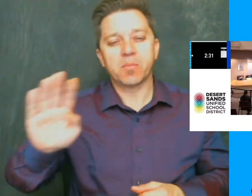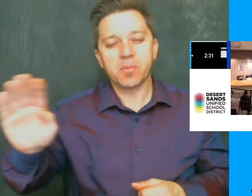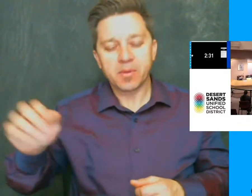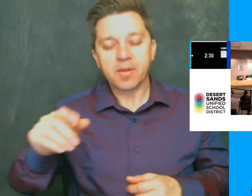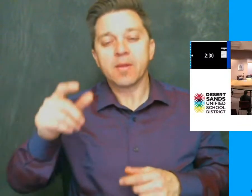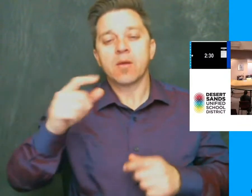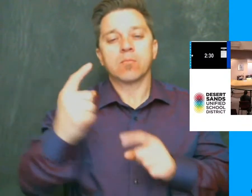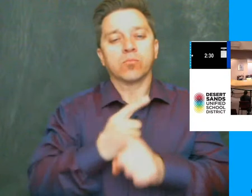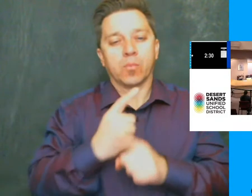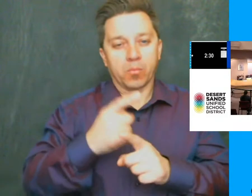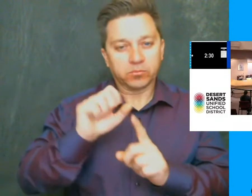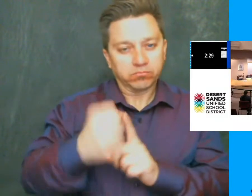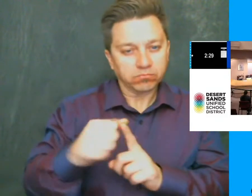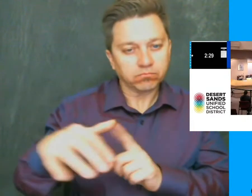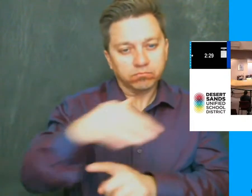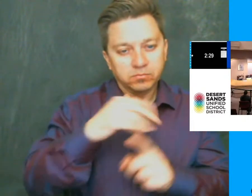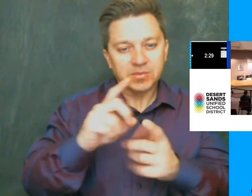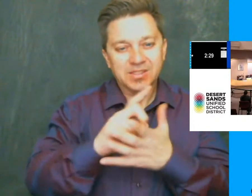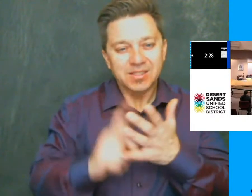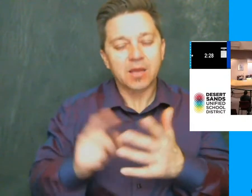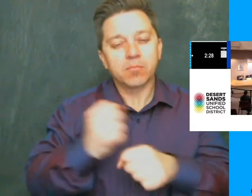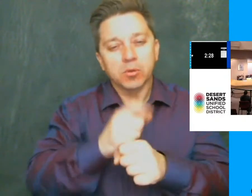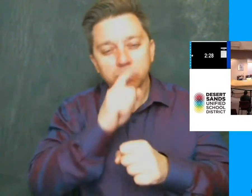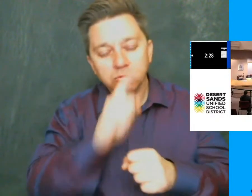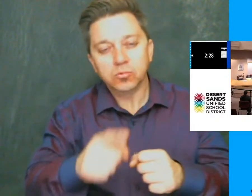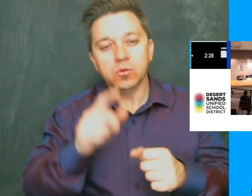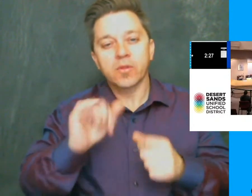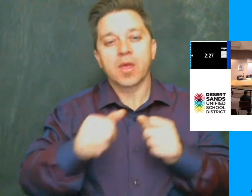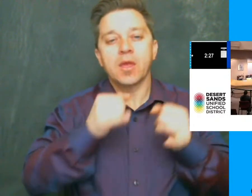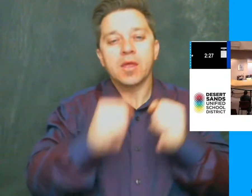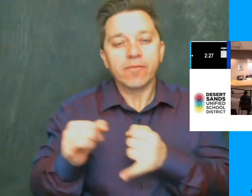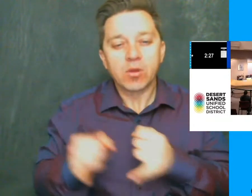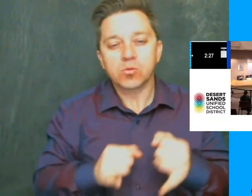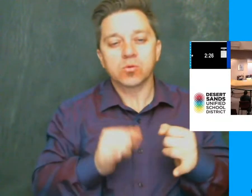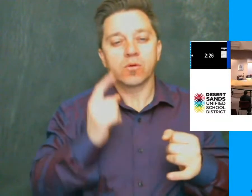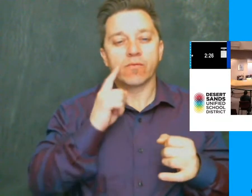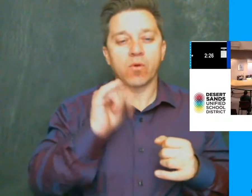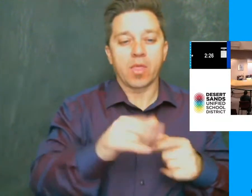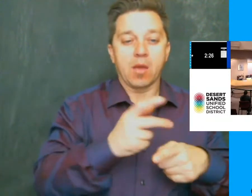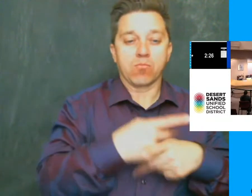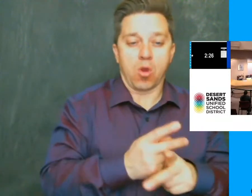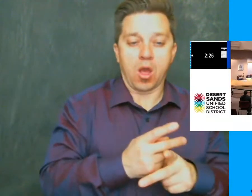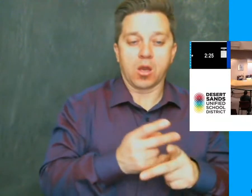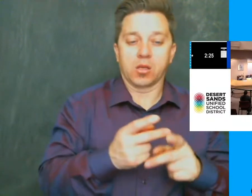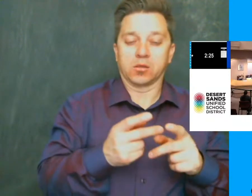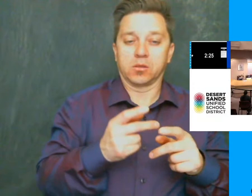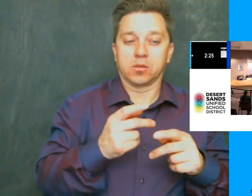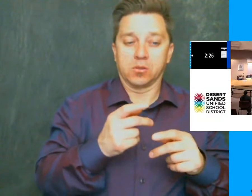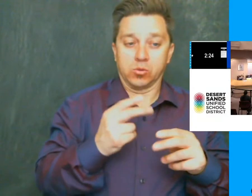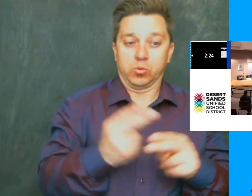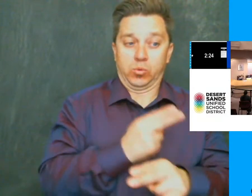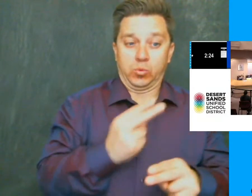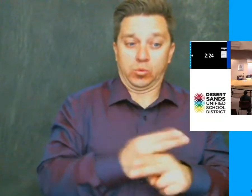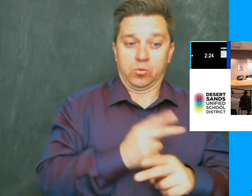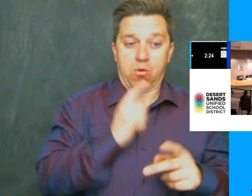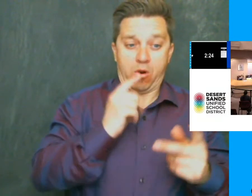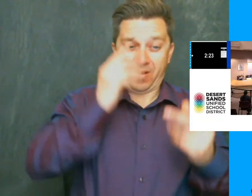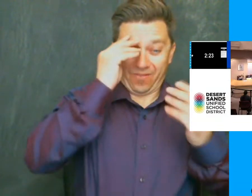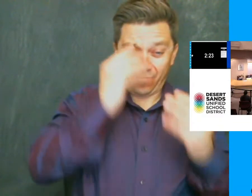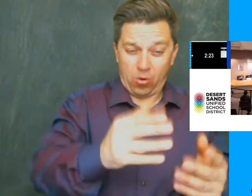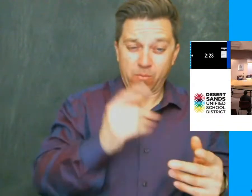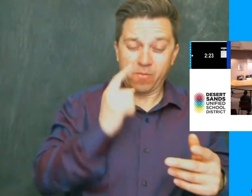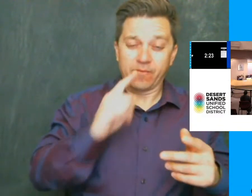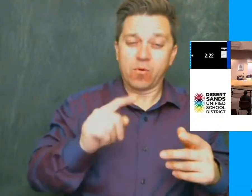appropriate conditions designed to ensure that individuals to whom the product is administered are informed of the